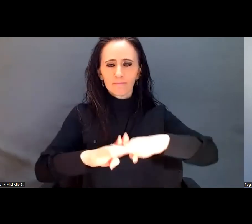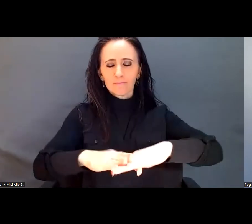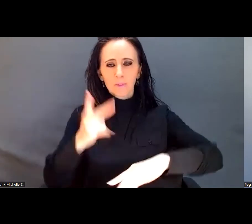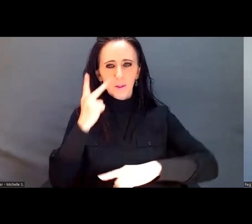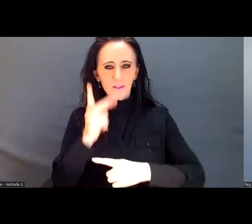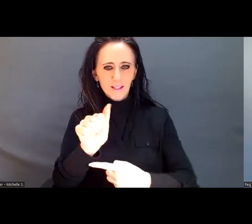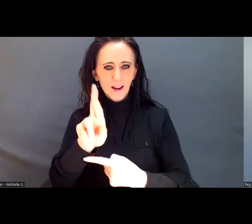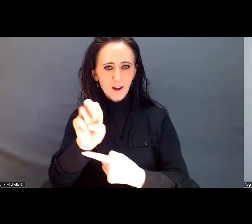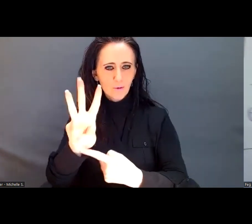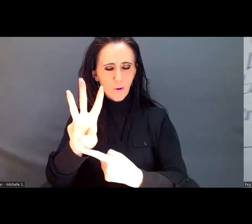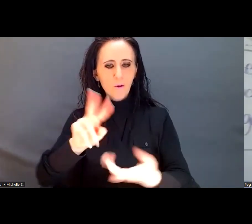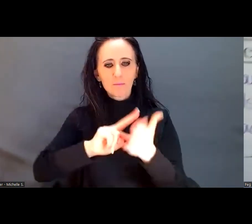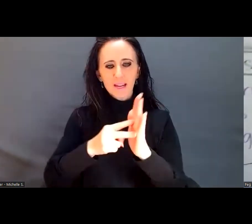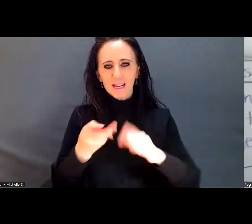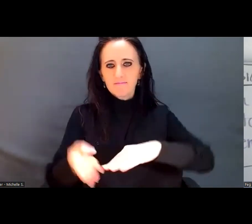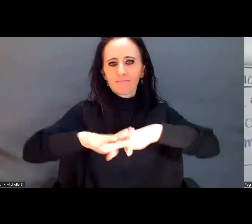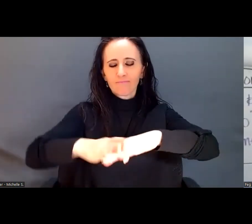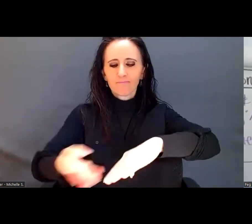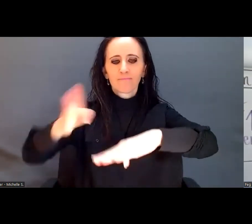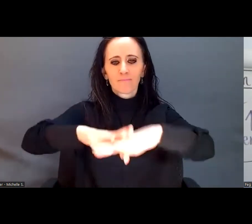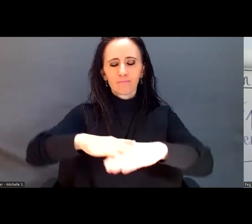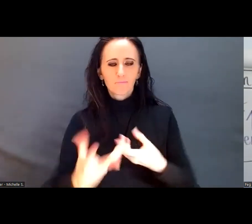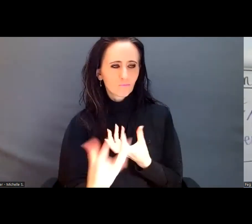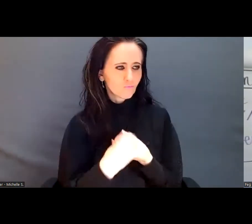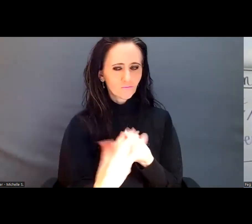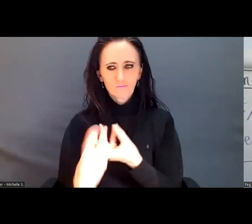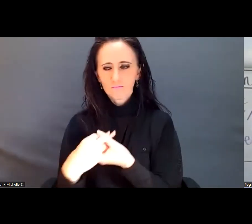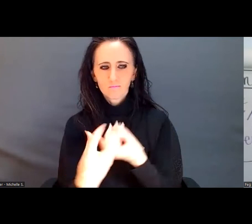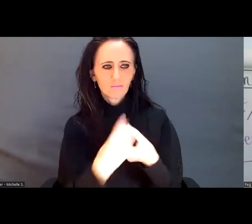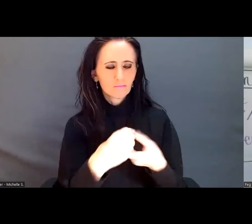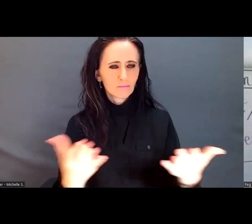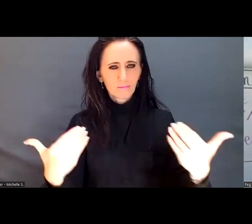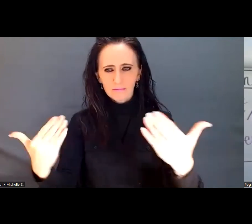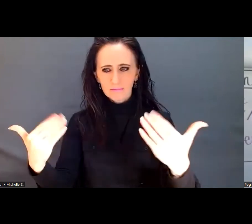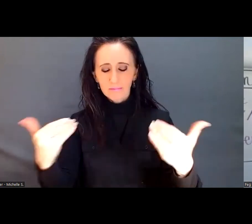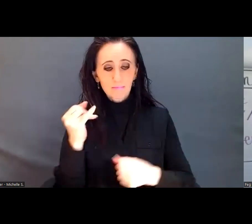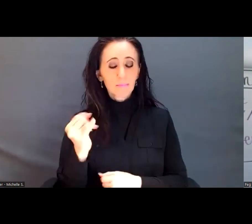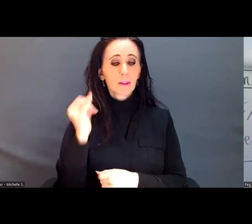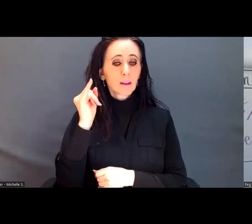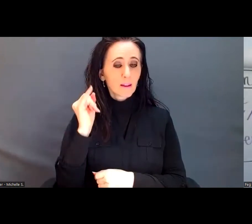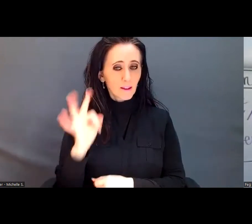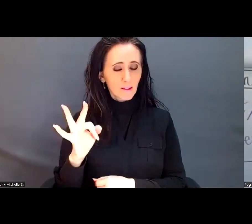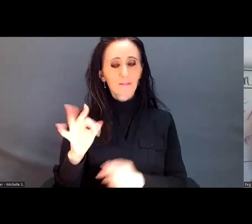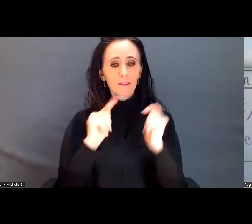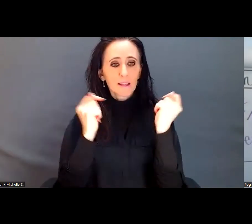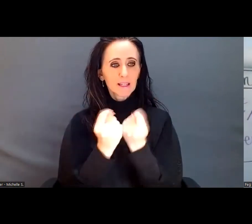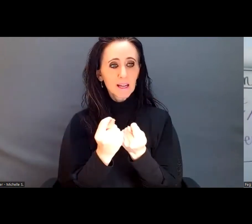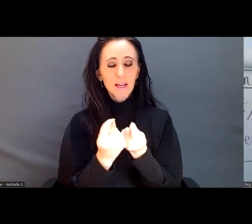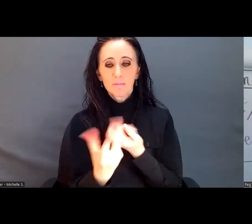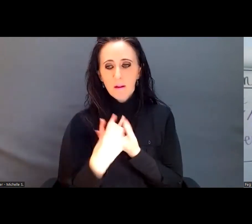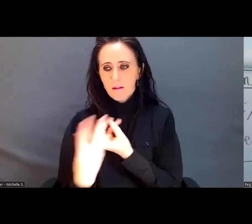team engagement online. And if teams are more engaged, we find that participation goes up and so